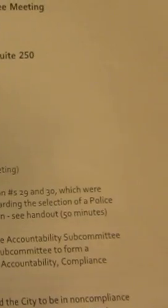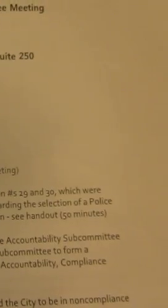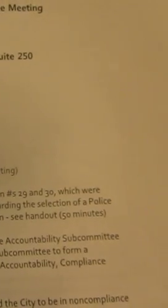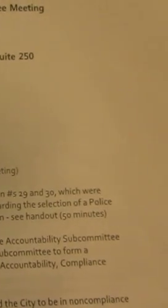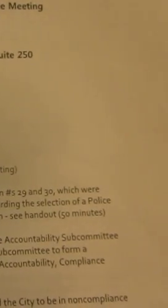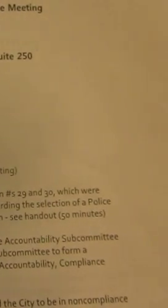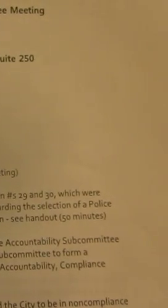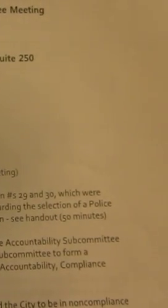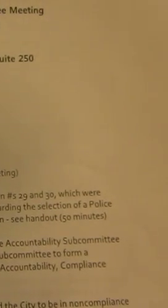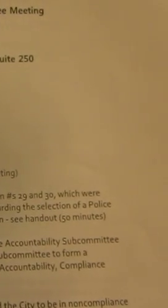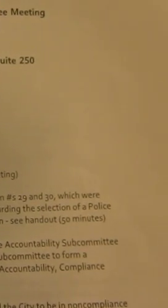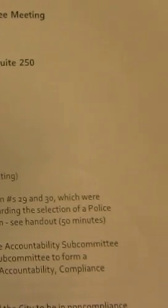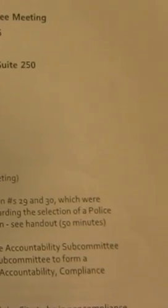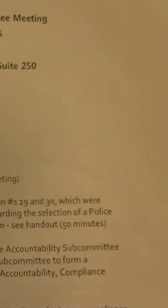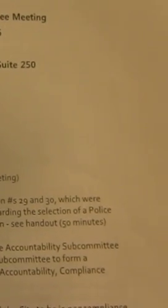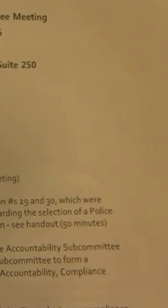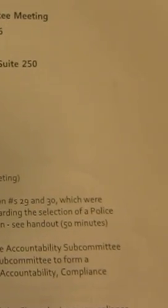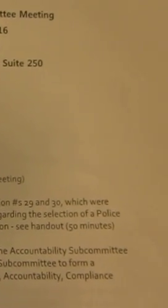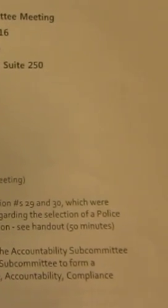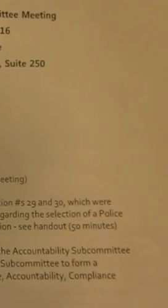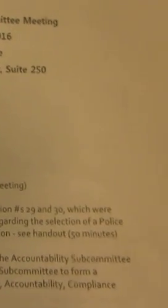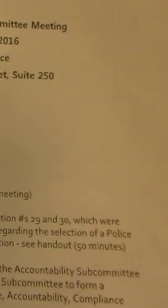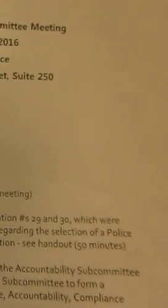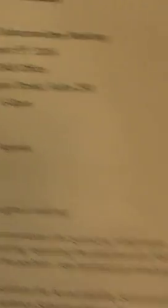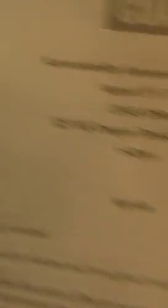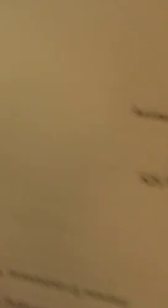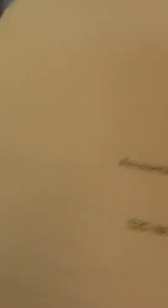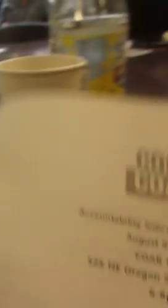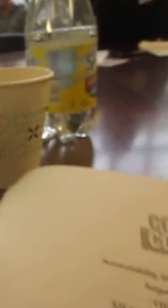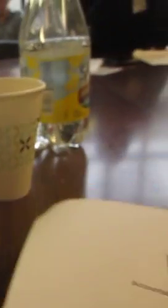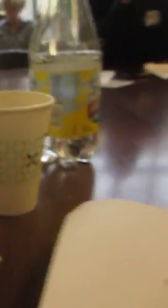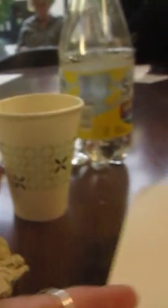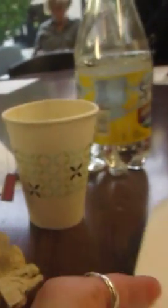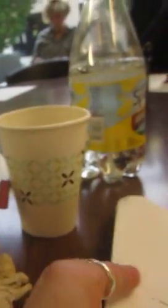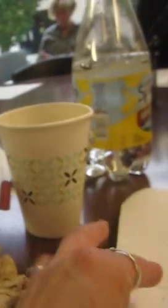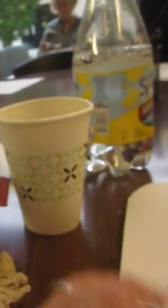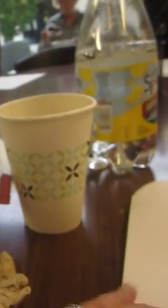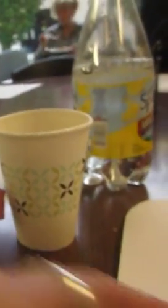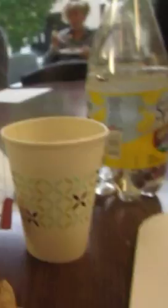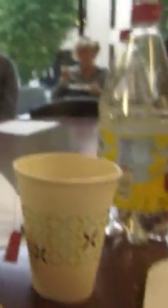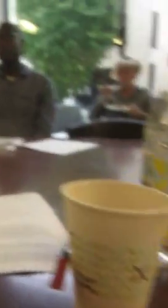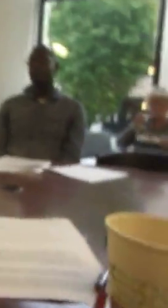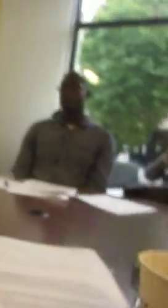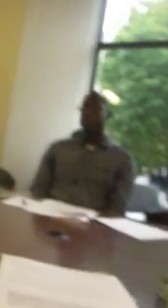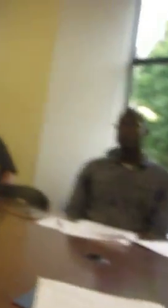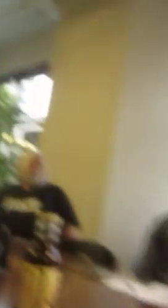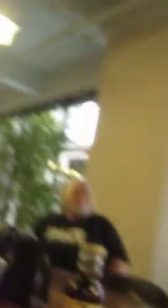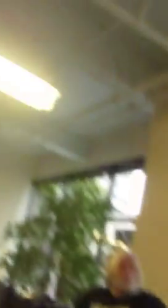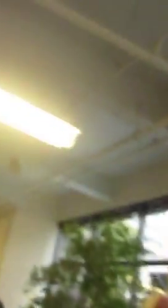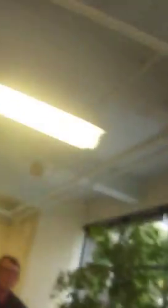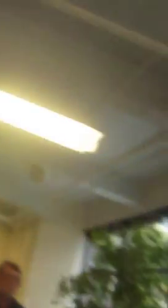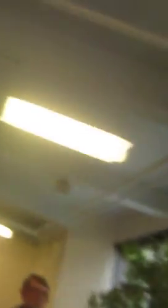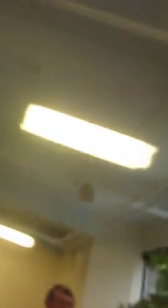have a whole nother pool to pull from that would leave us with somebody that